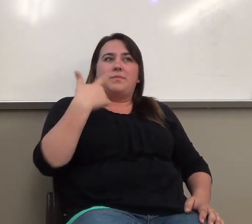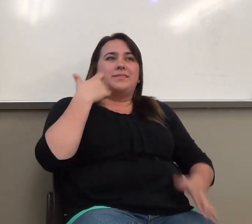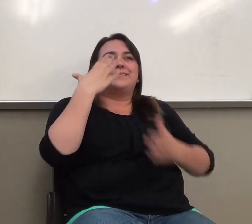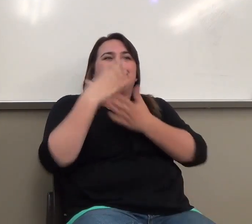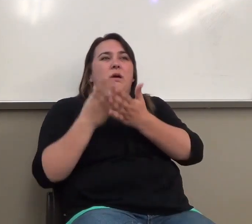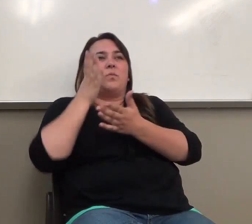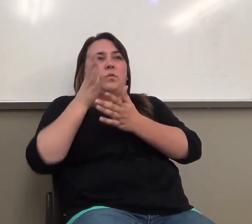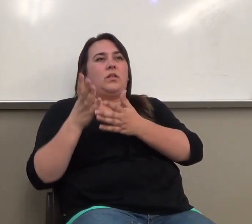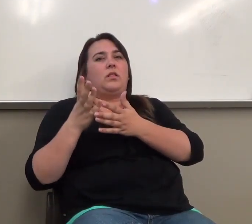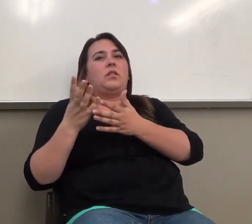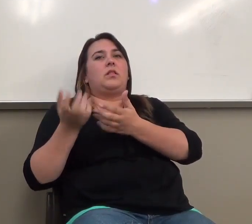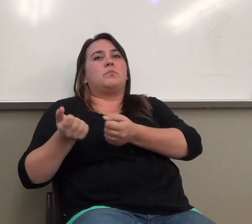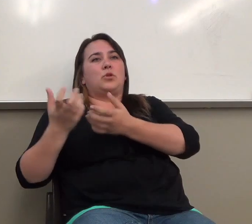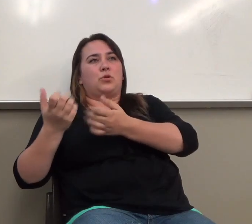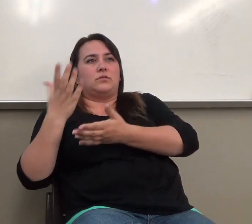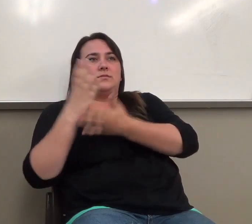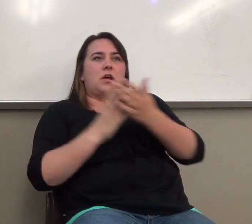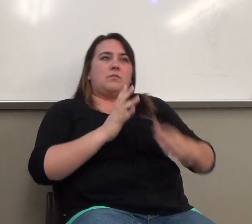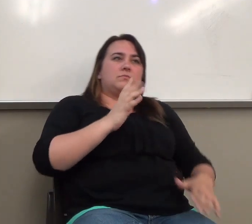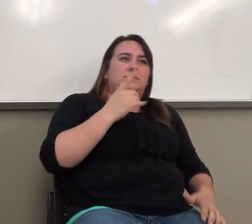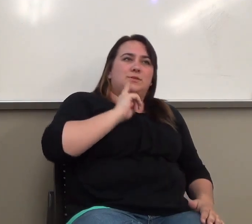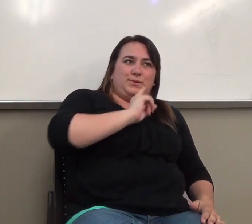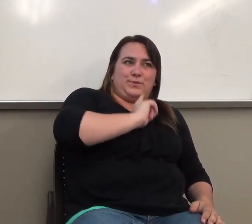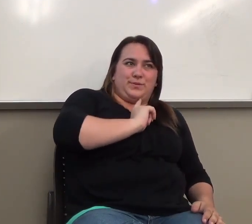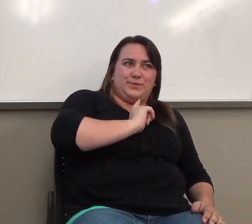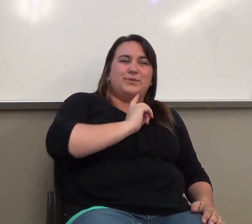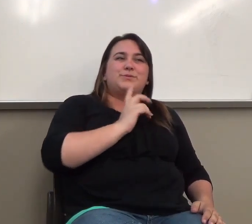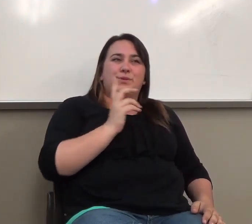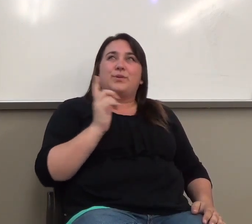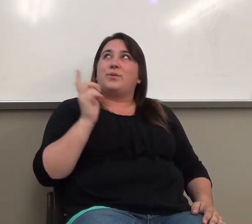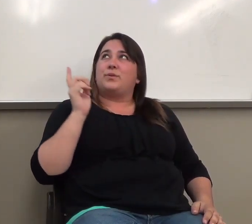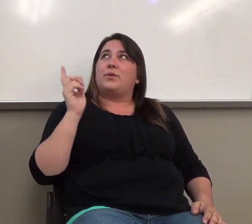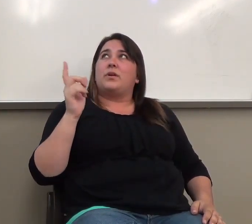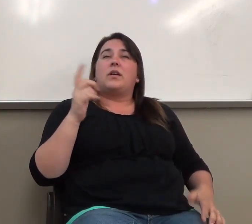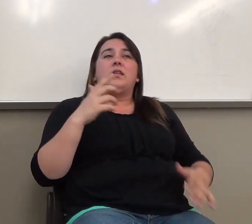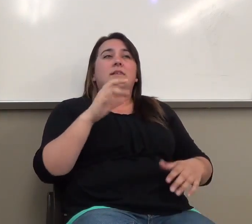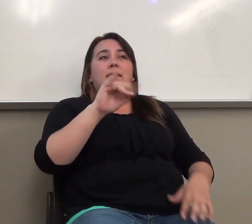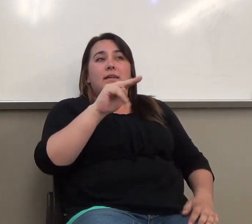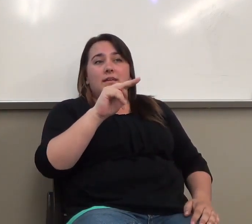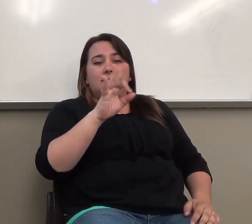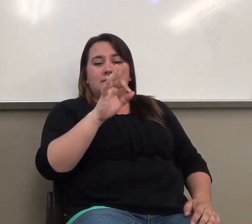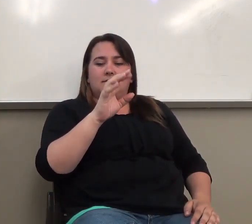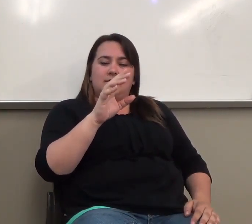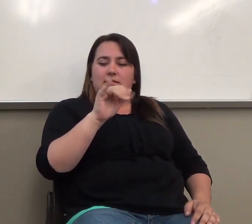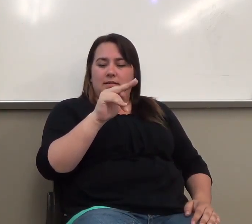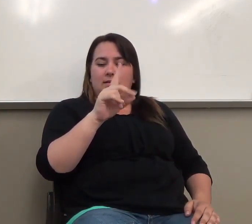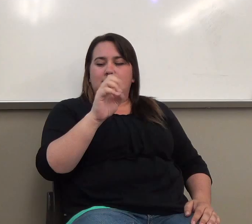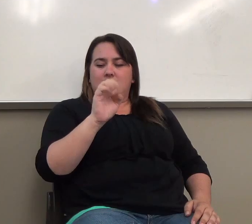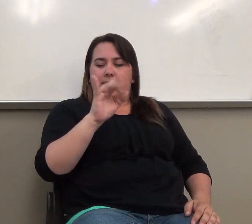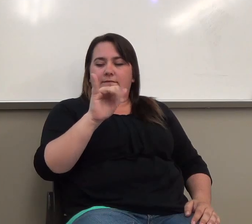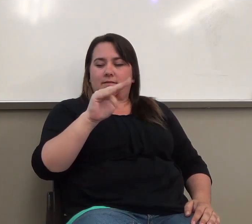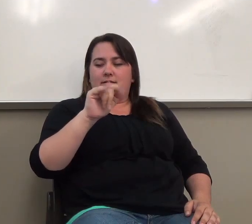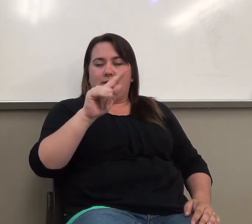them, it's kind of like, you know, if it really sounds weird, don't do it, okay? So that's why we